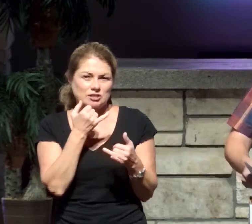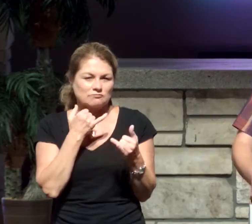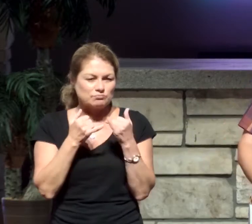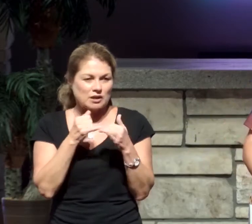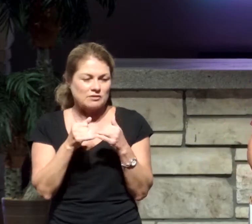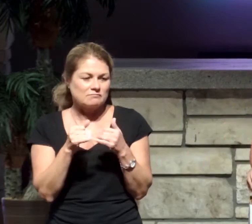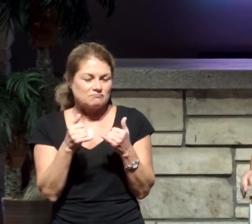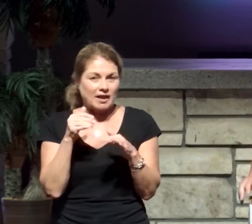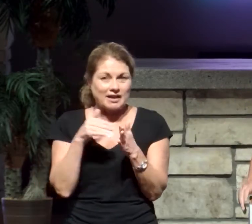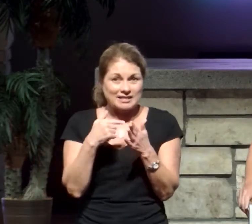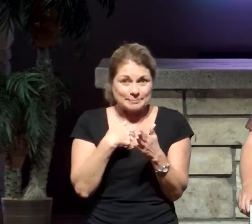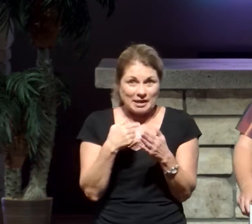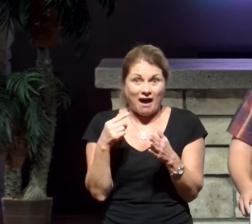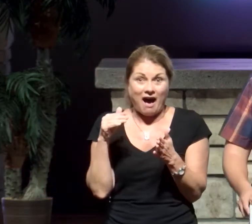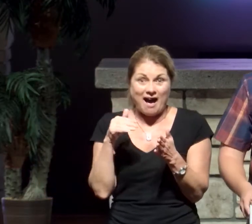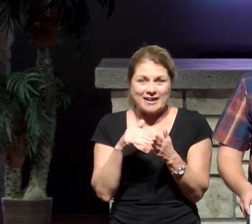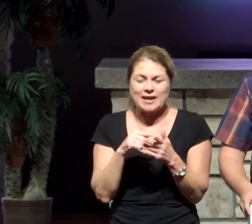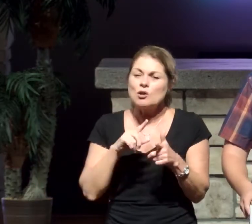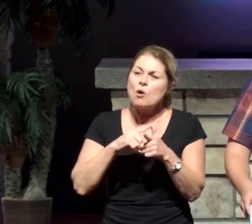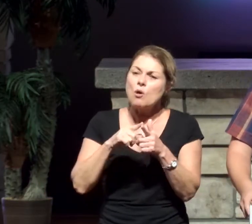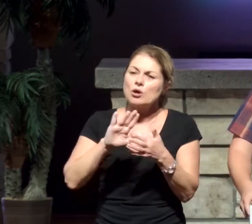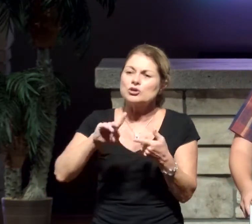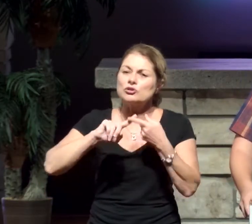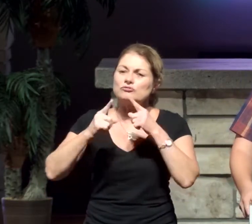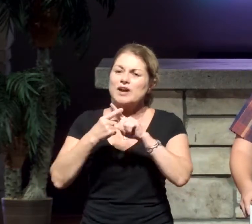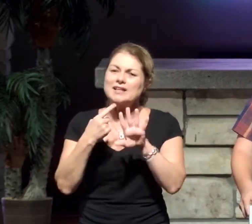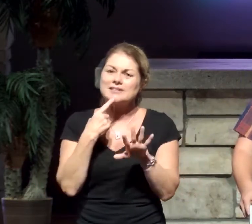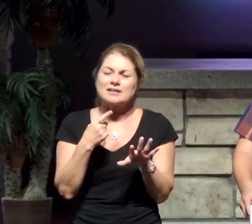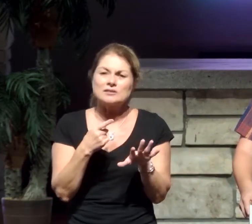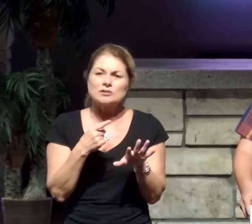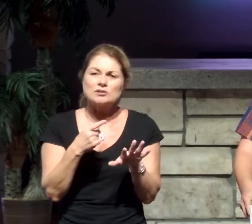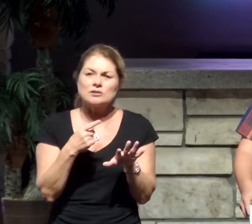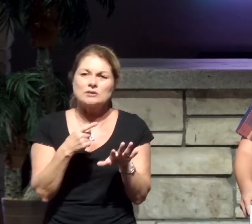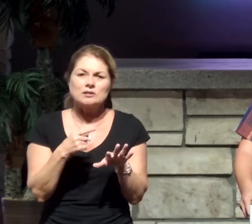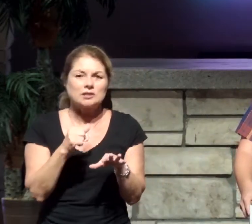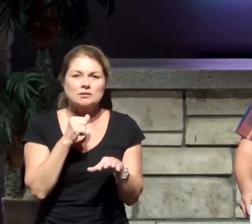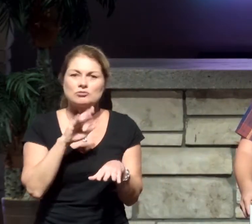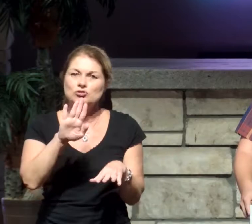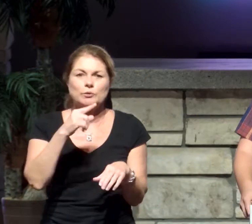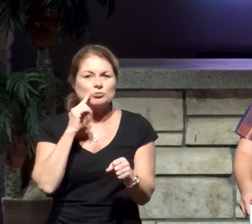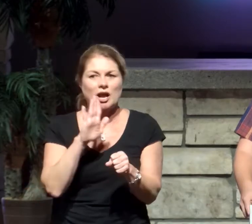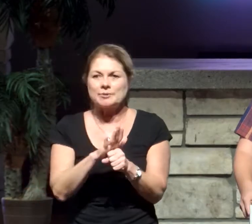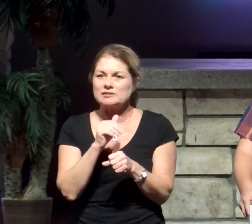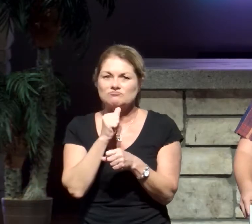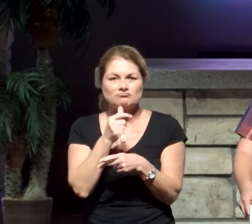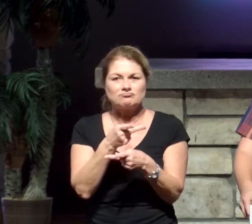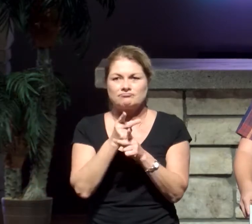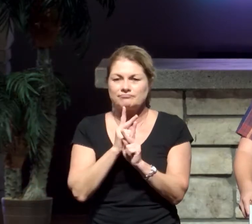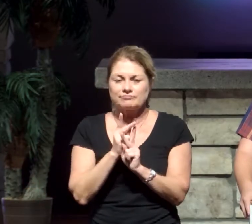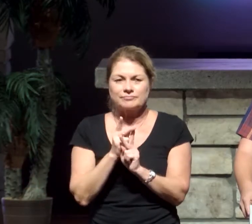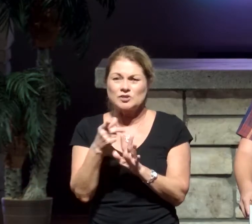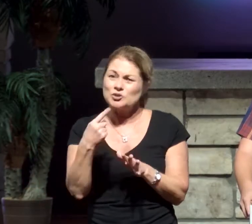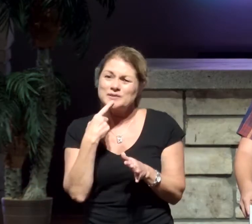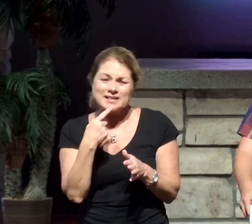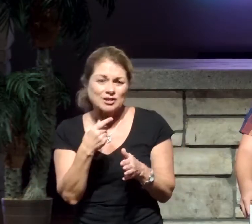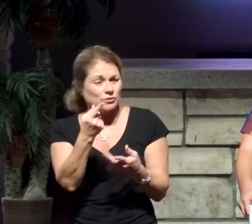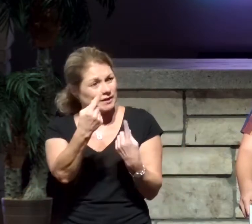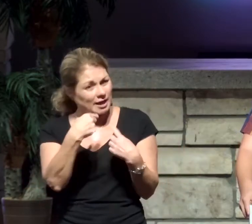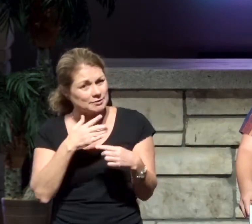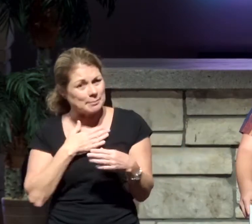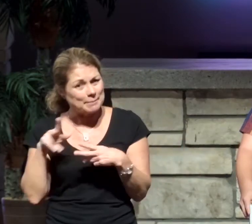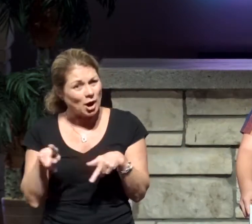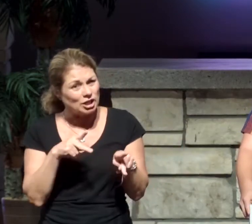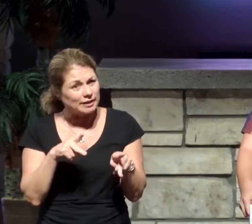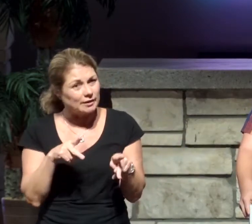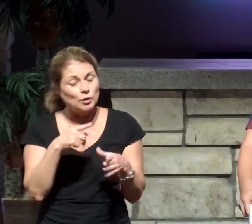Or how about this one? Your friend says, hey, you failed to keep a promise. You said that you would come to my party. What do you